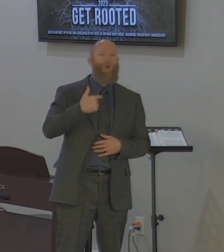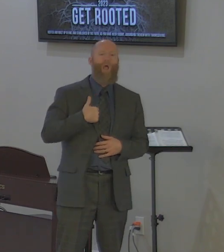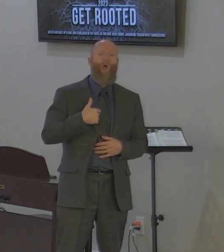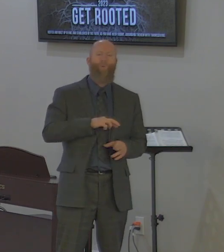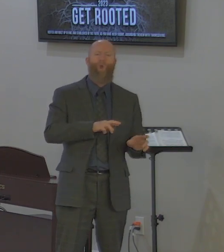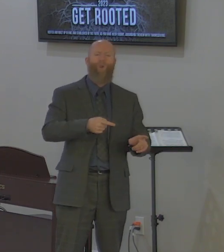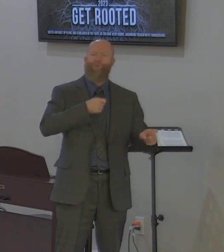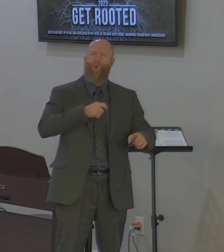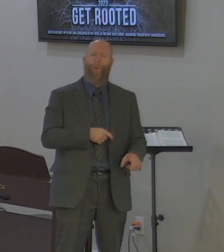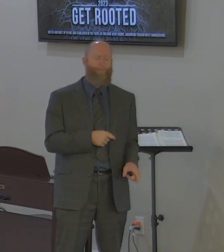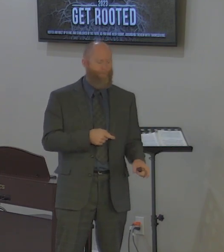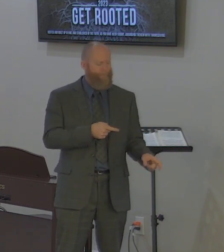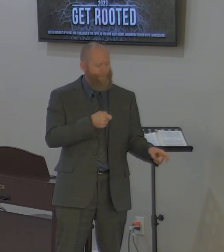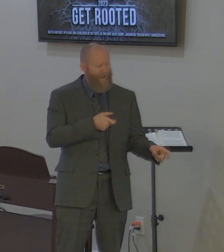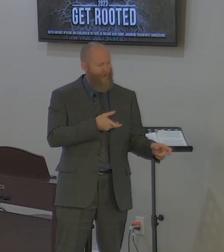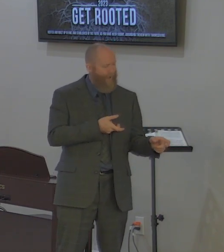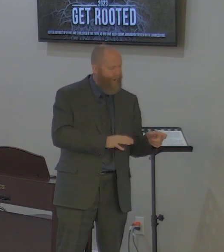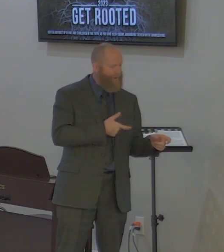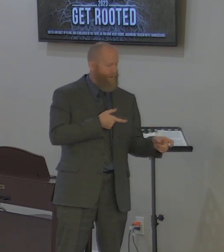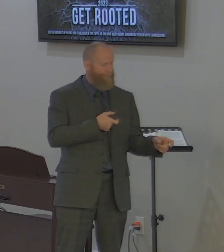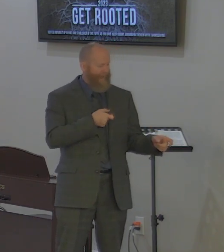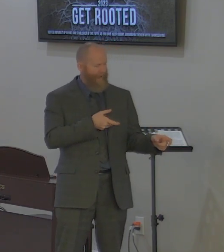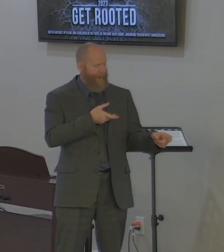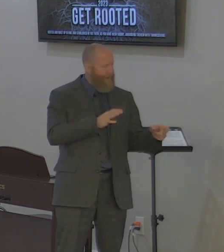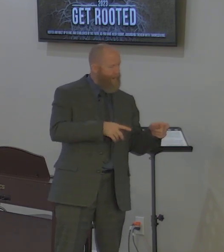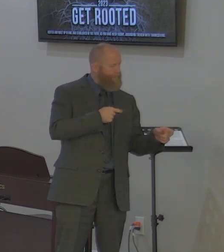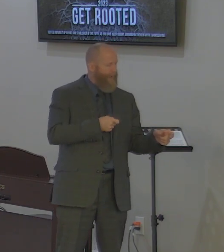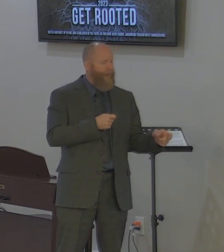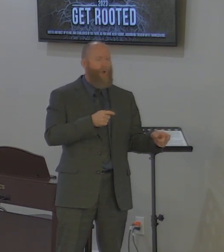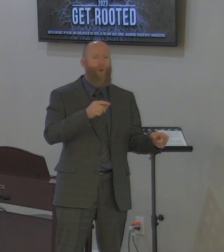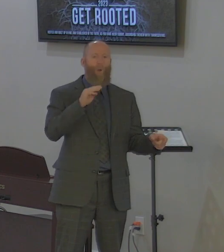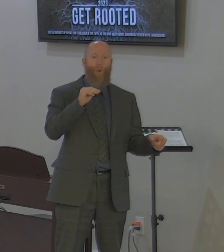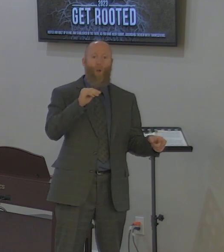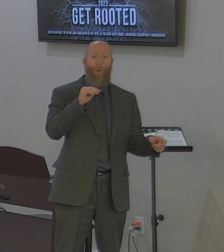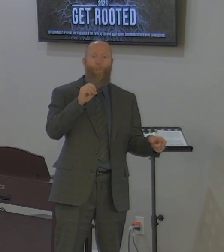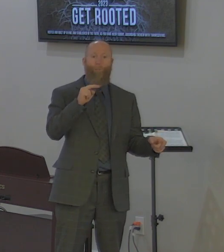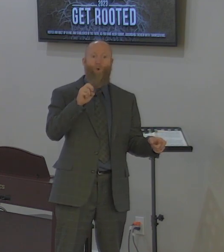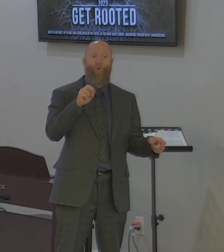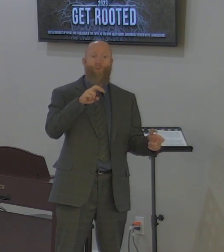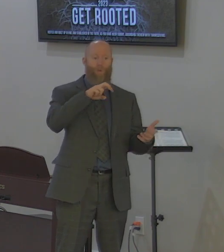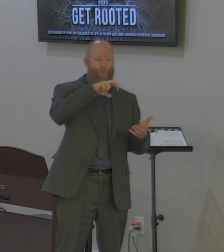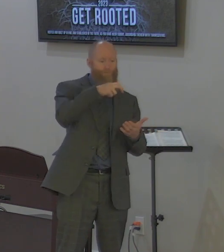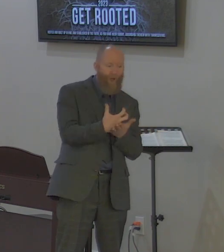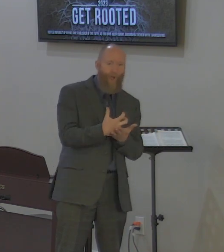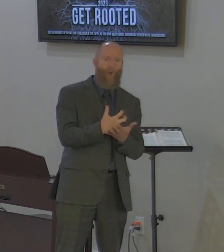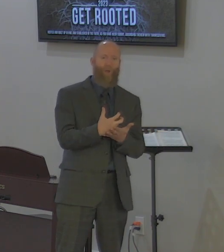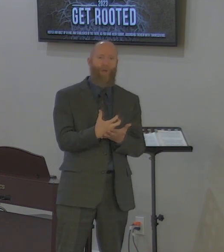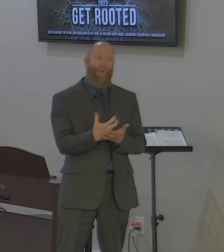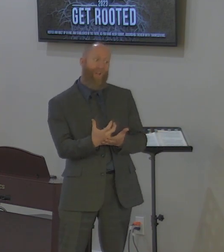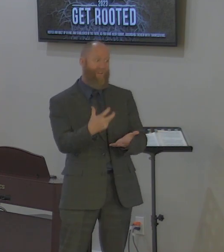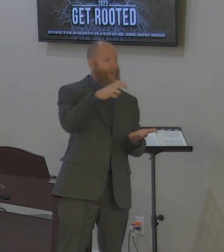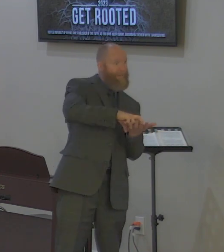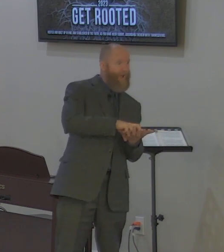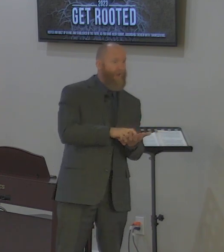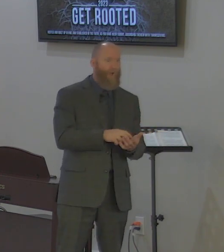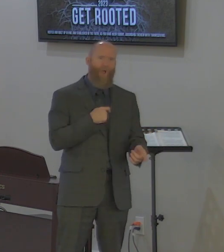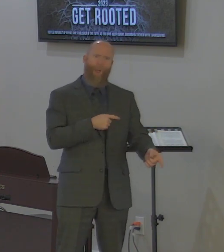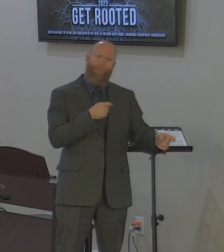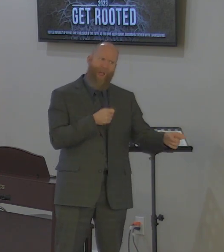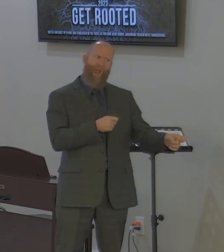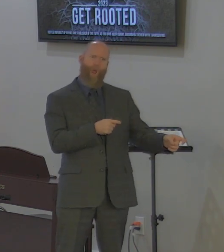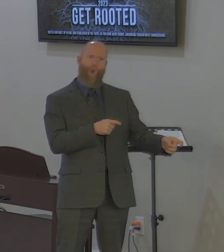bang, bang, bang. The moose dropped. Moose got back up. Bang! Moose